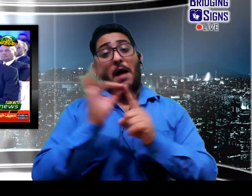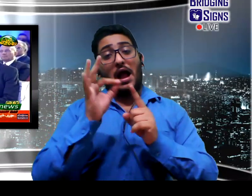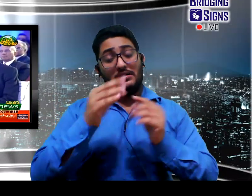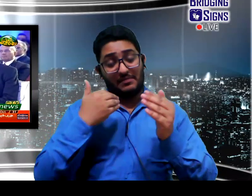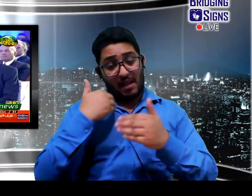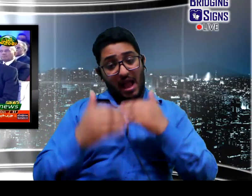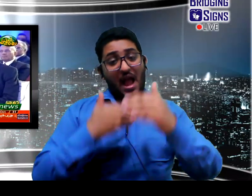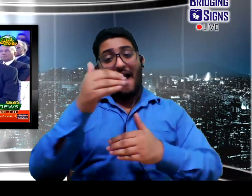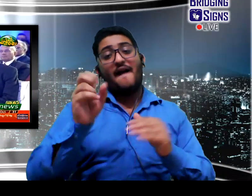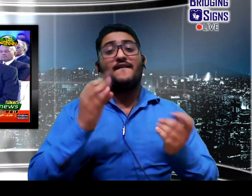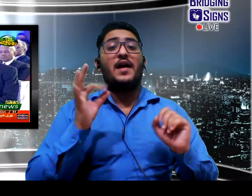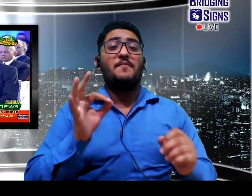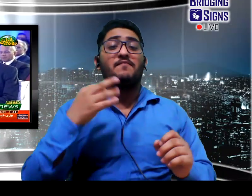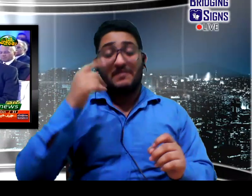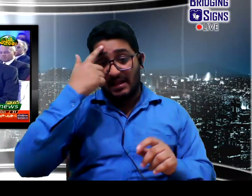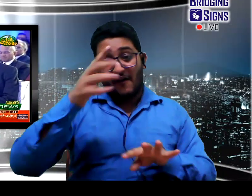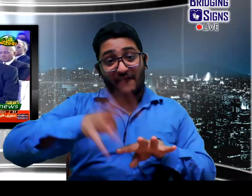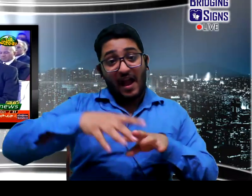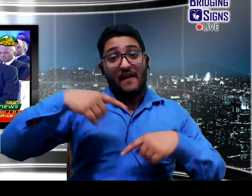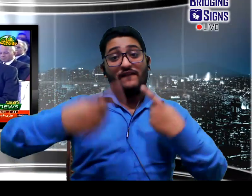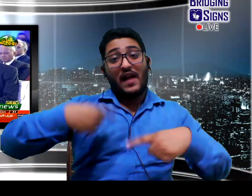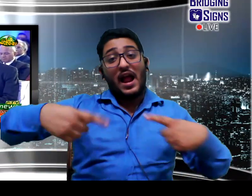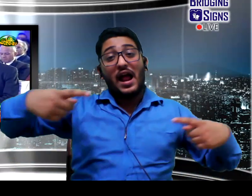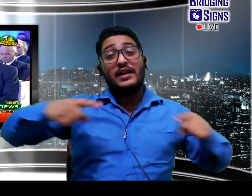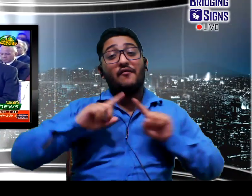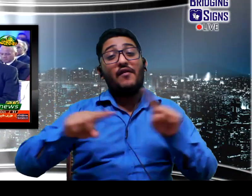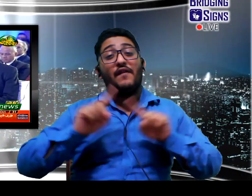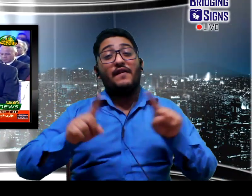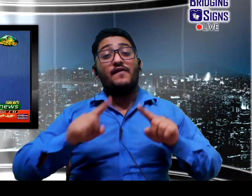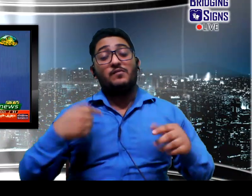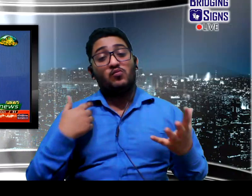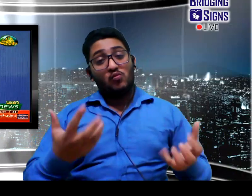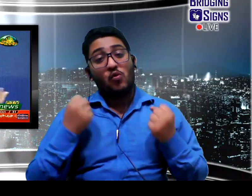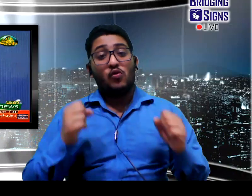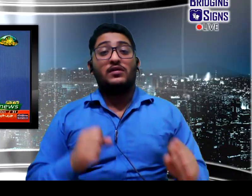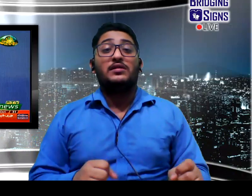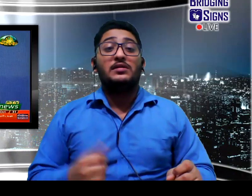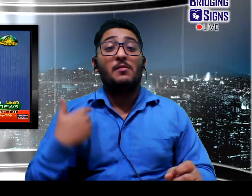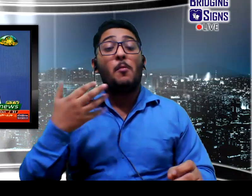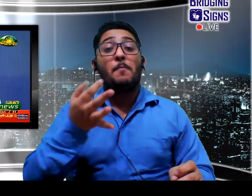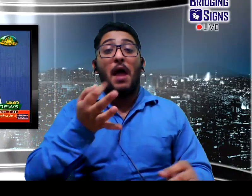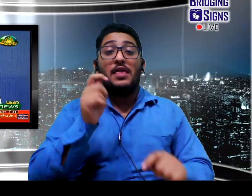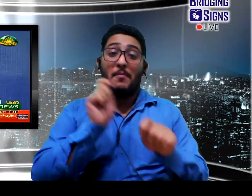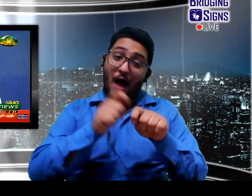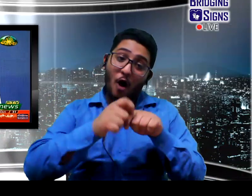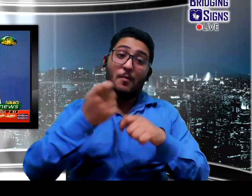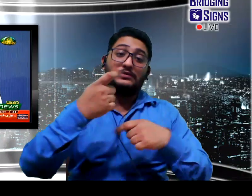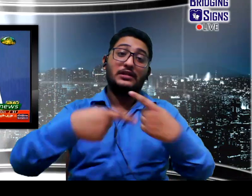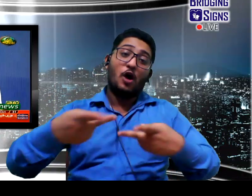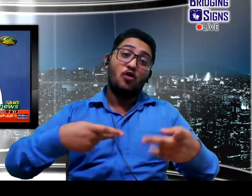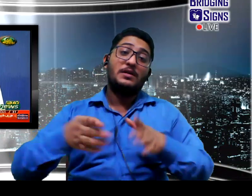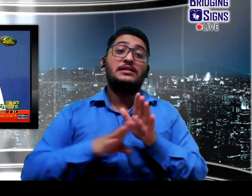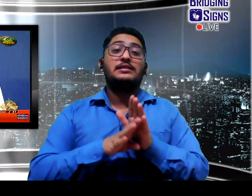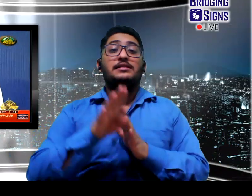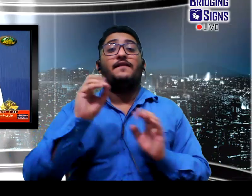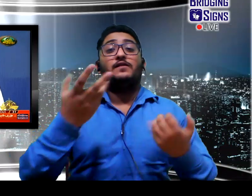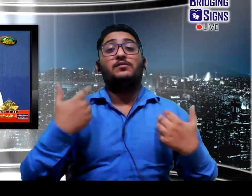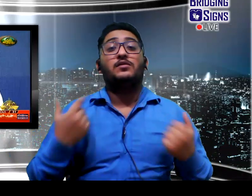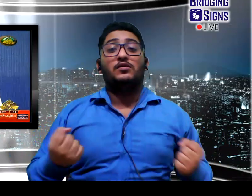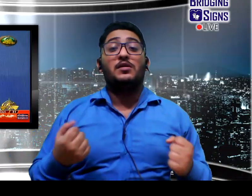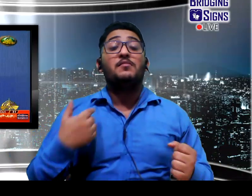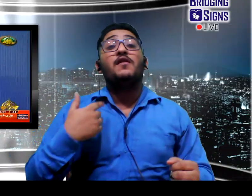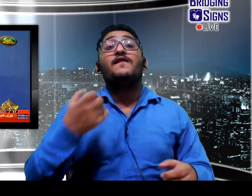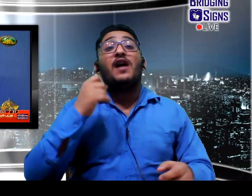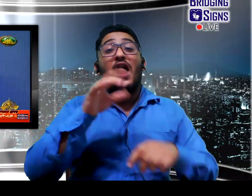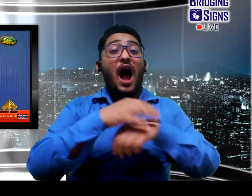We want industrialization, we want wealth creation, and we want to lift people